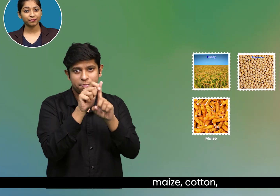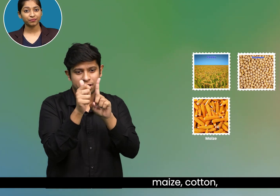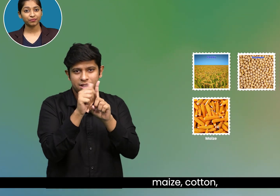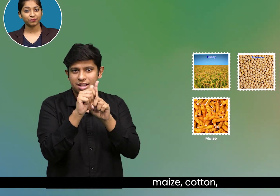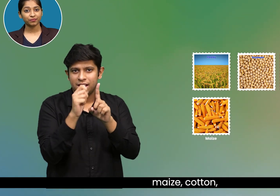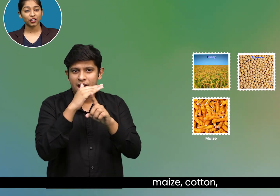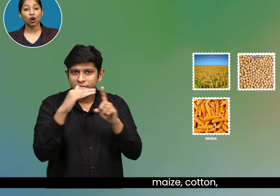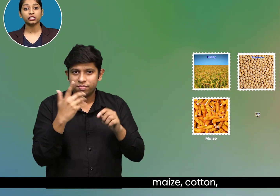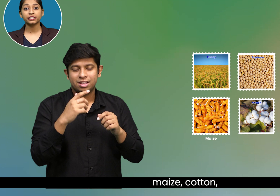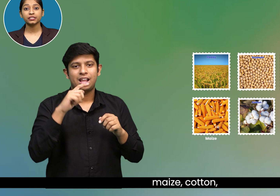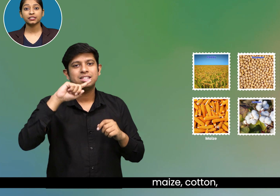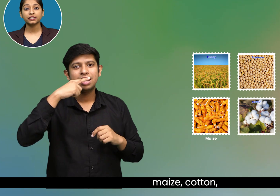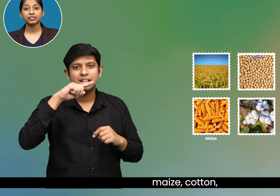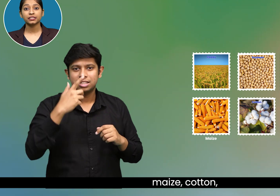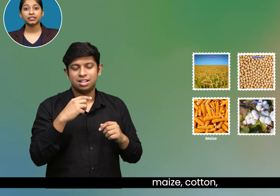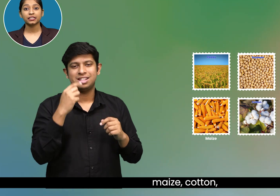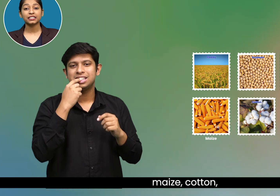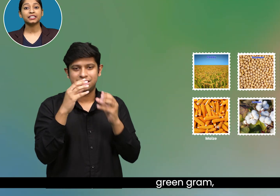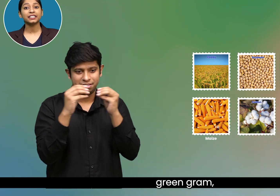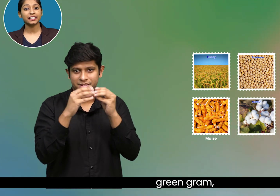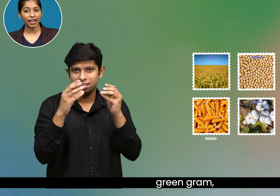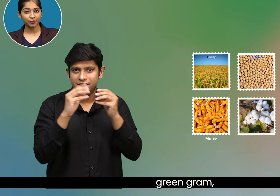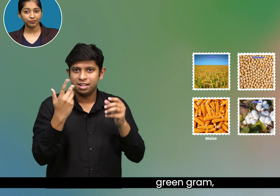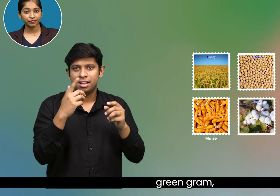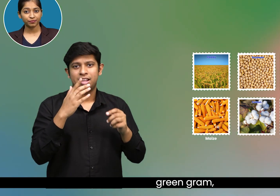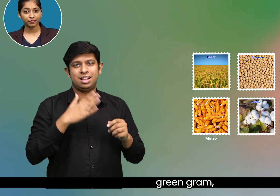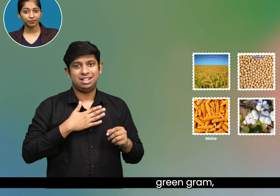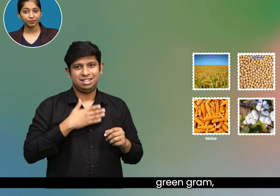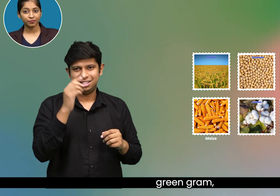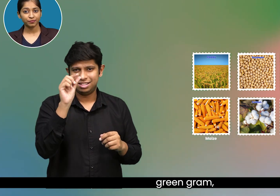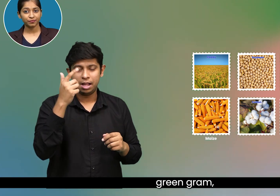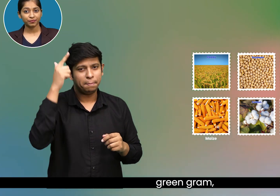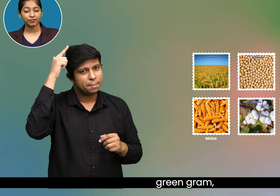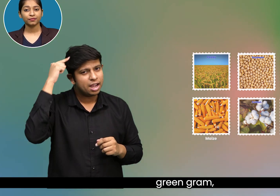maize, cotton, green gram,